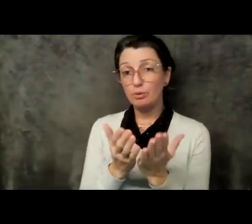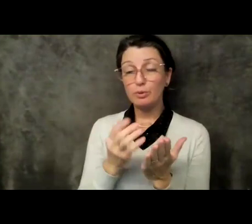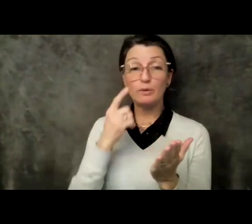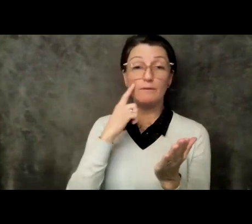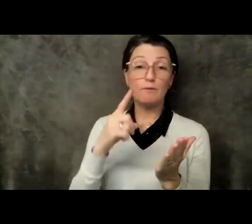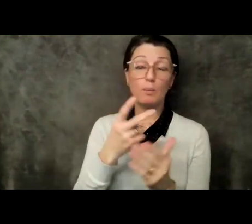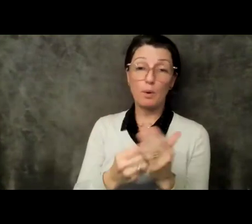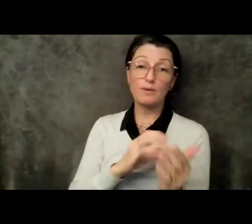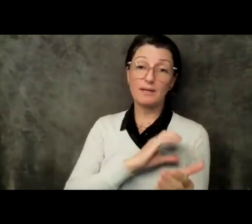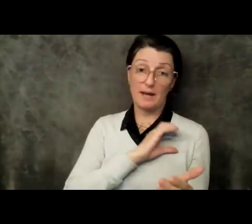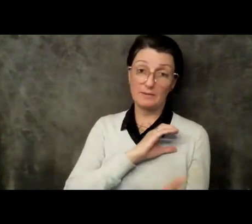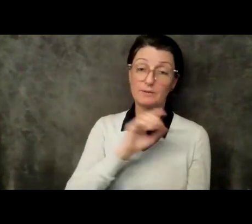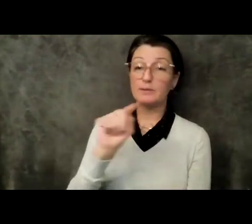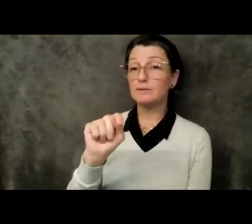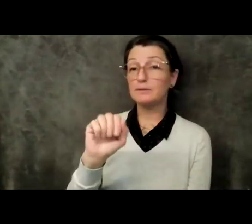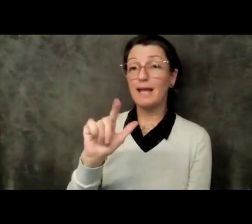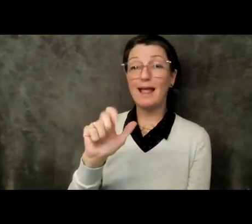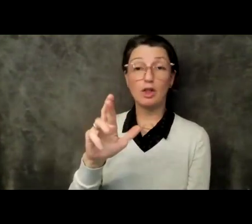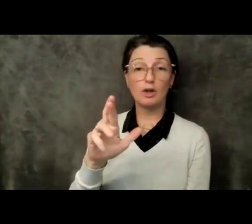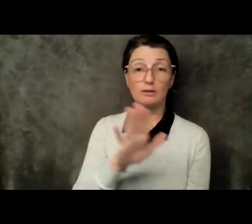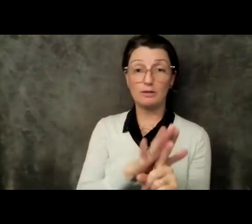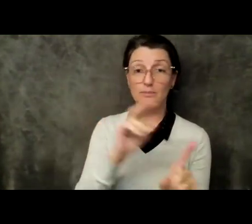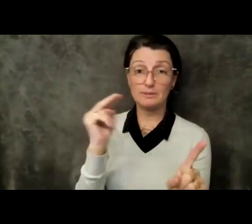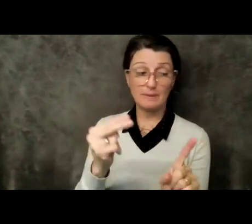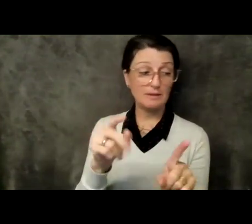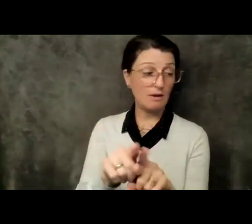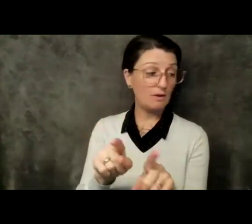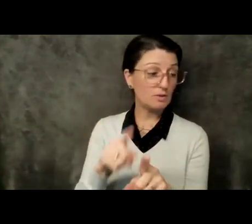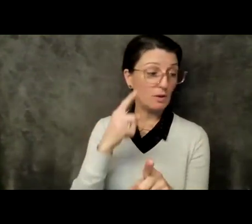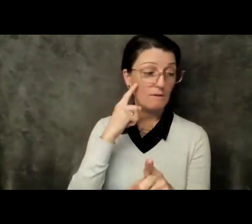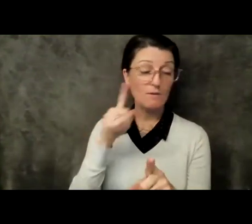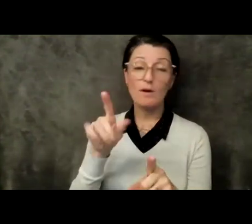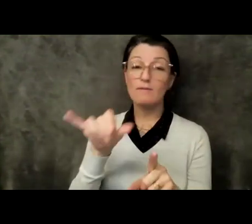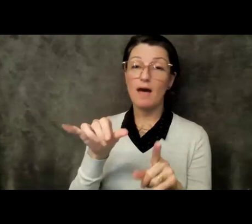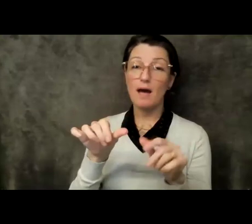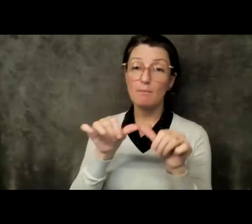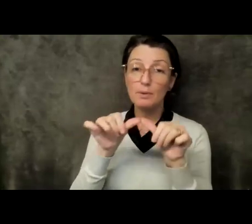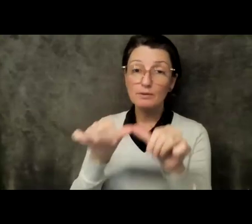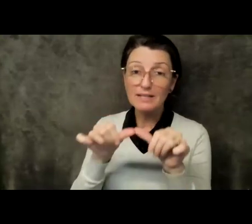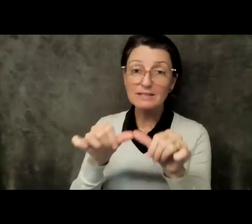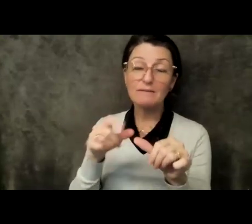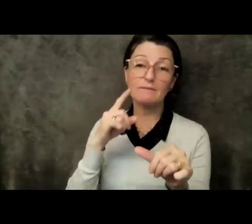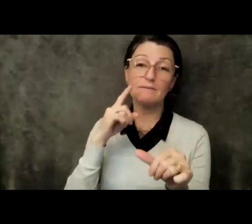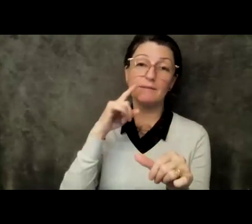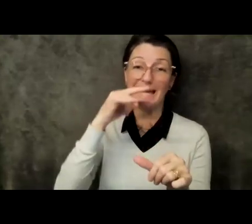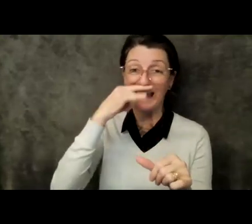Taylor's perspective, but also just because it is so pervasive and so many kids living on the streets right now, so many